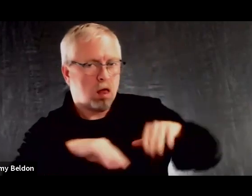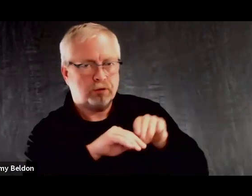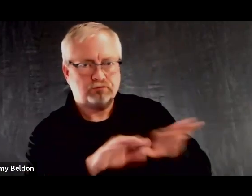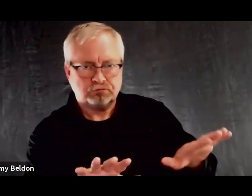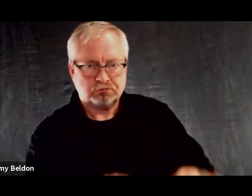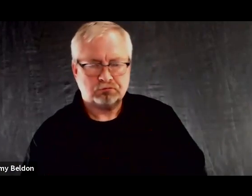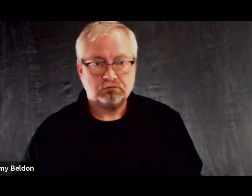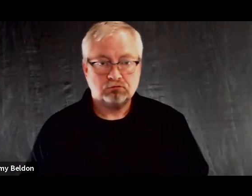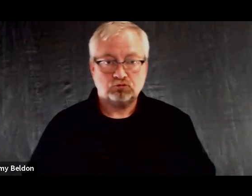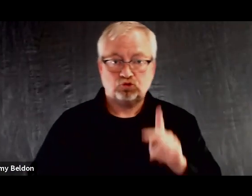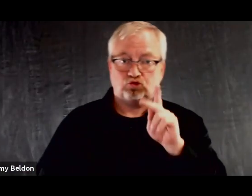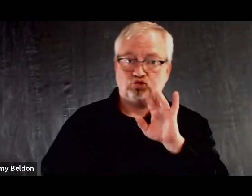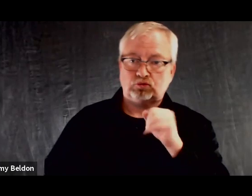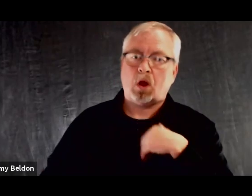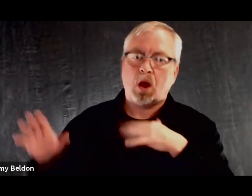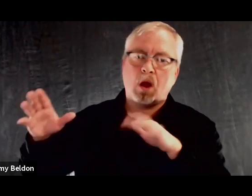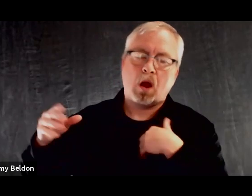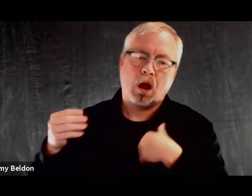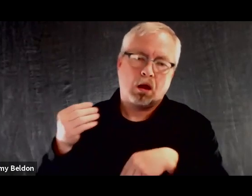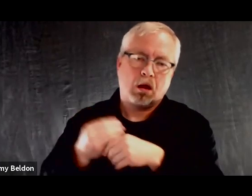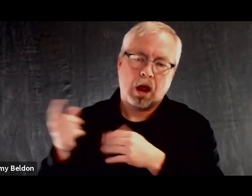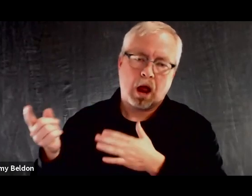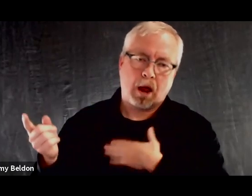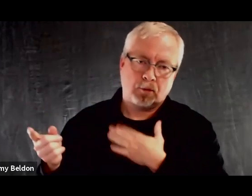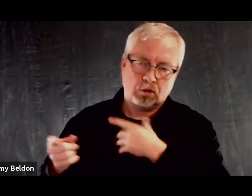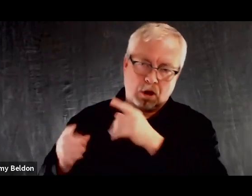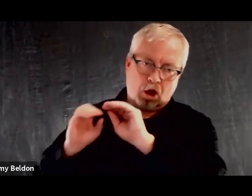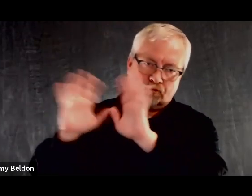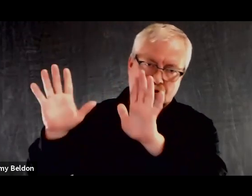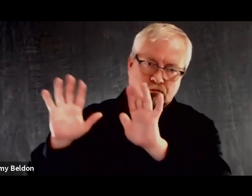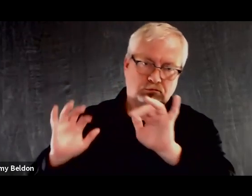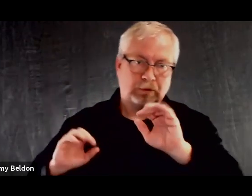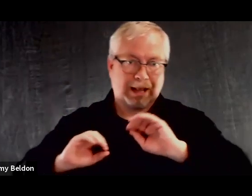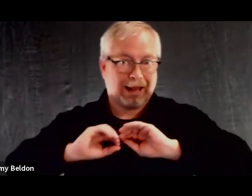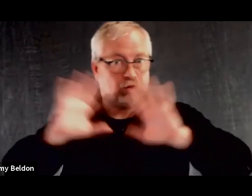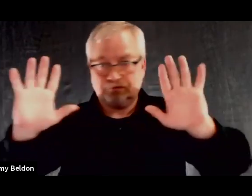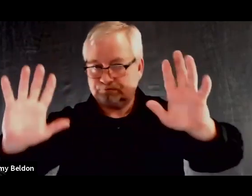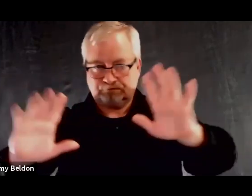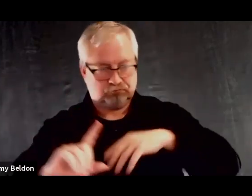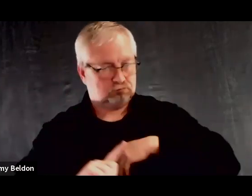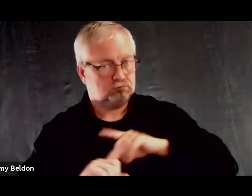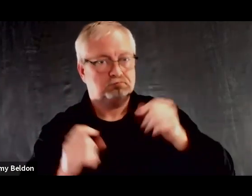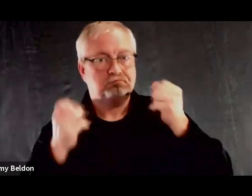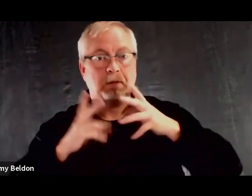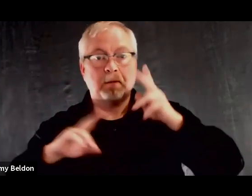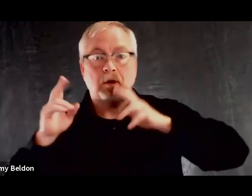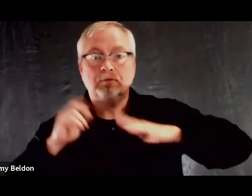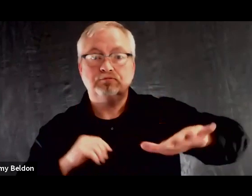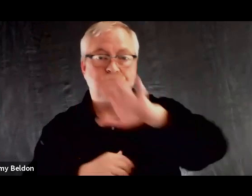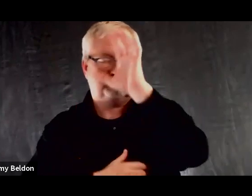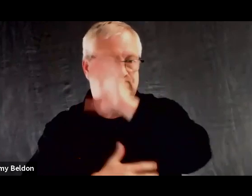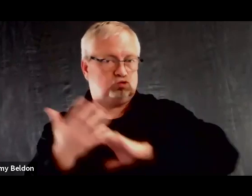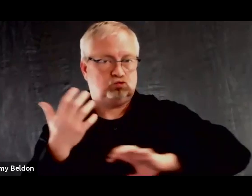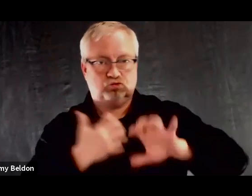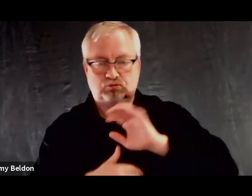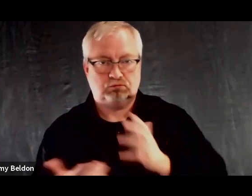do think that's clearly been a point of confusion. I think the commissioner stated it well.